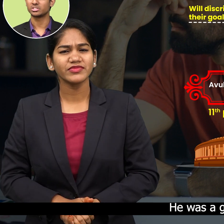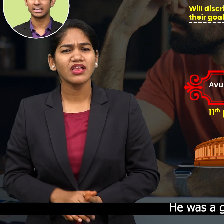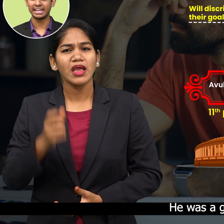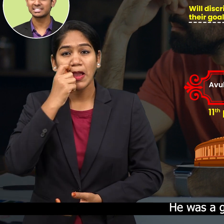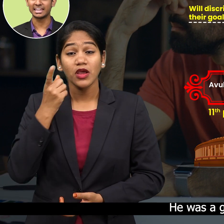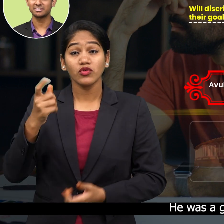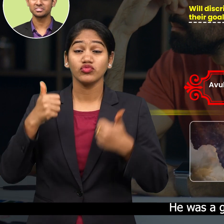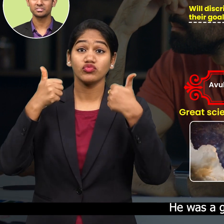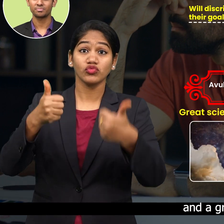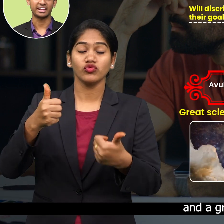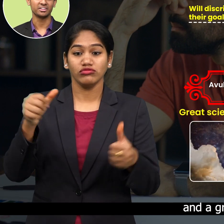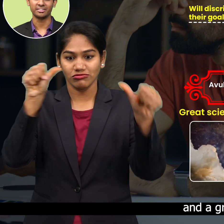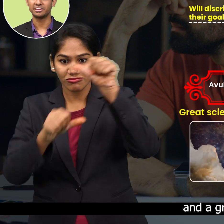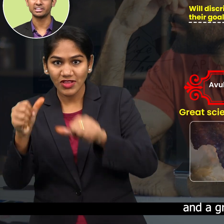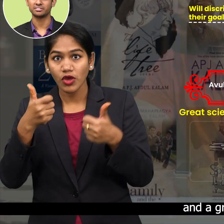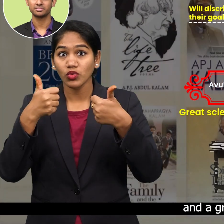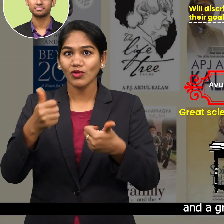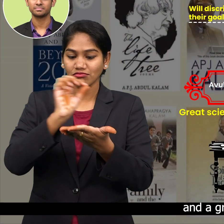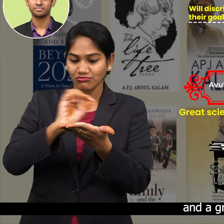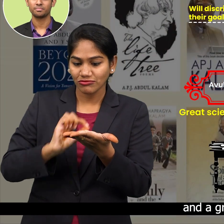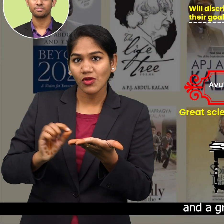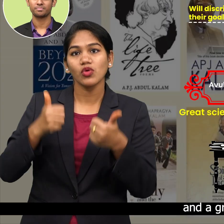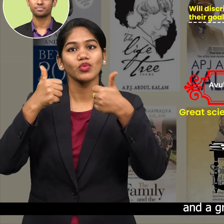He was a great scientist and a great writer.